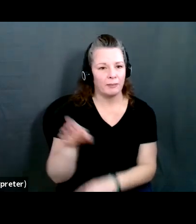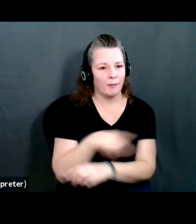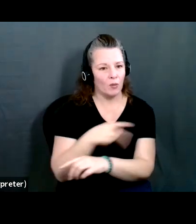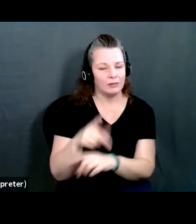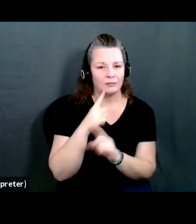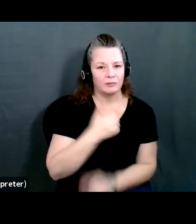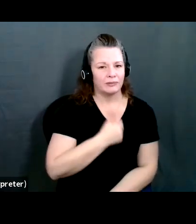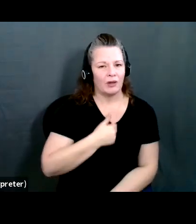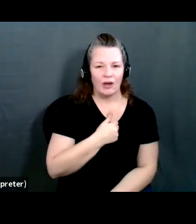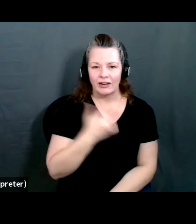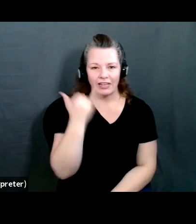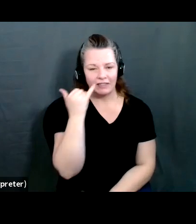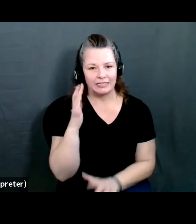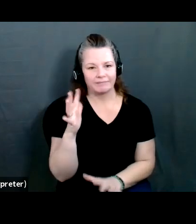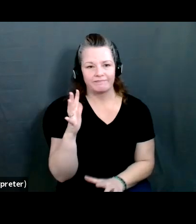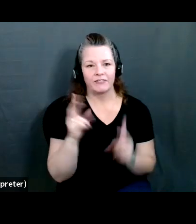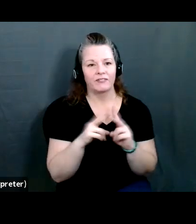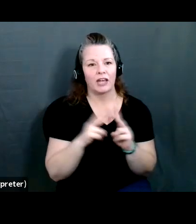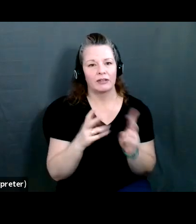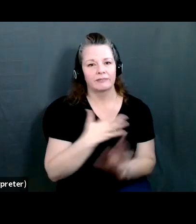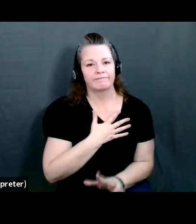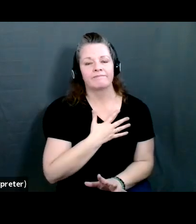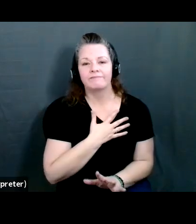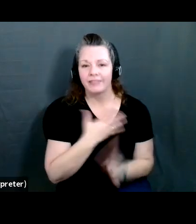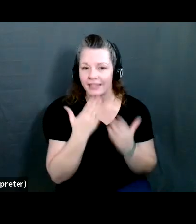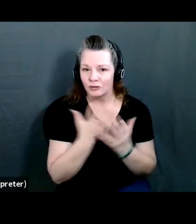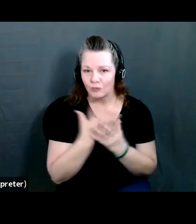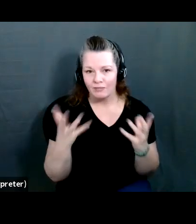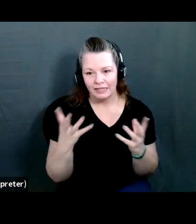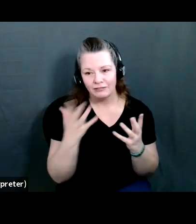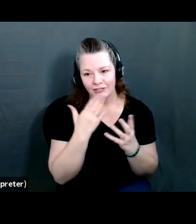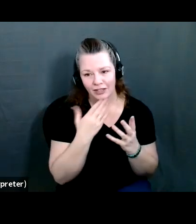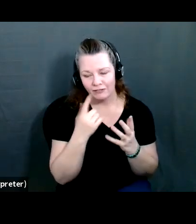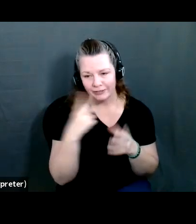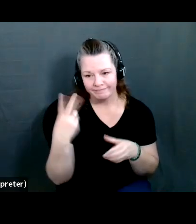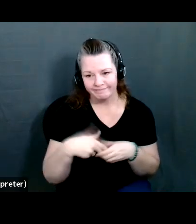I'm just incredibly moving. Thank you so much. I feel really grateful to be here.